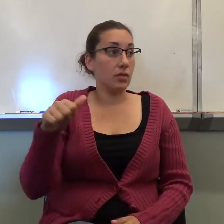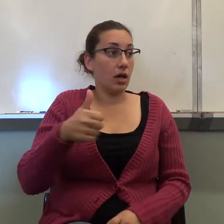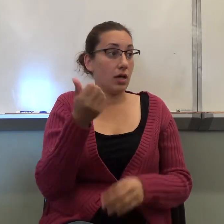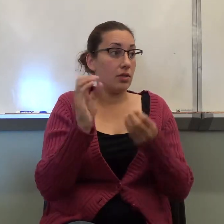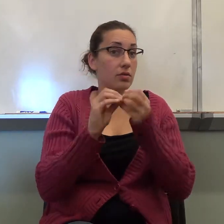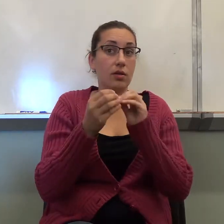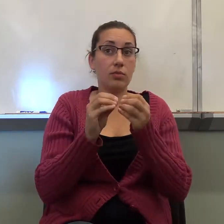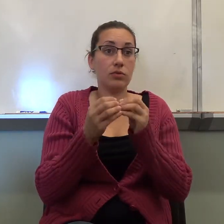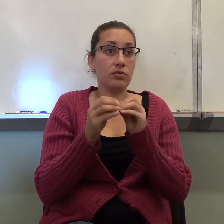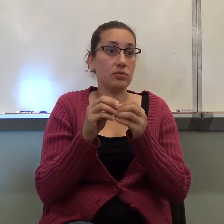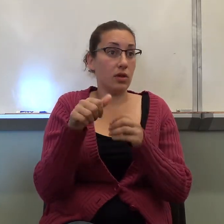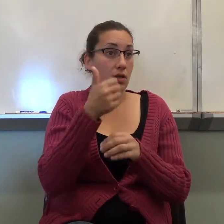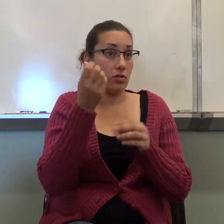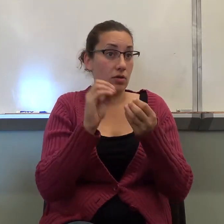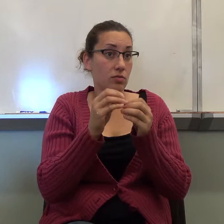31.